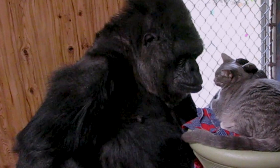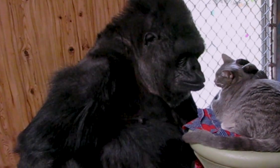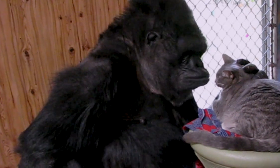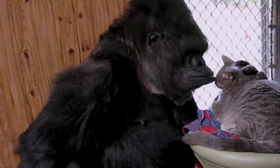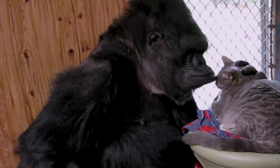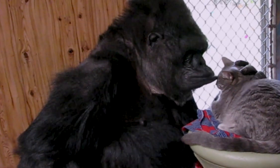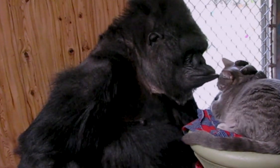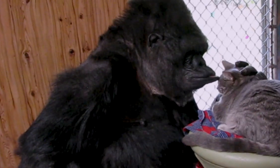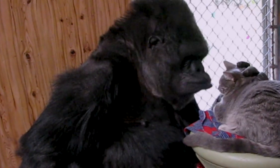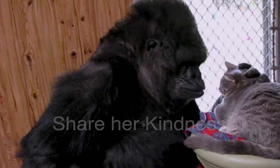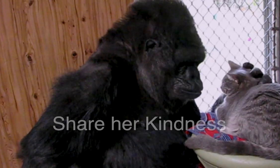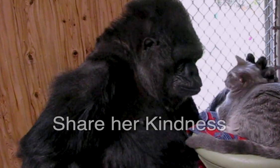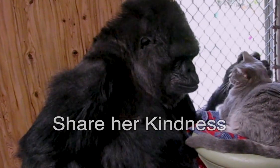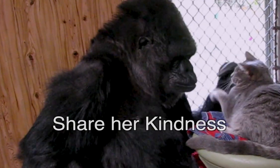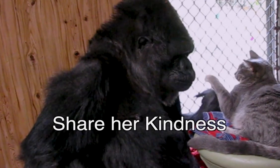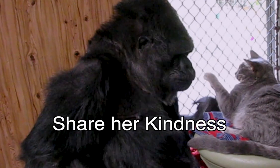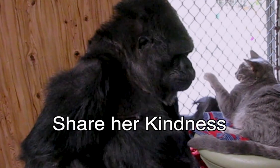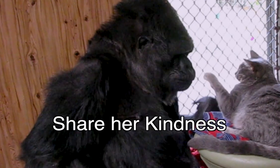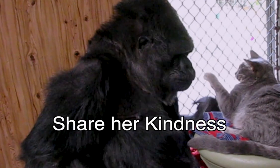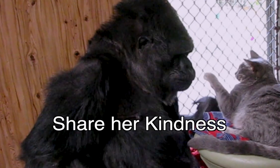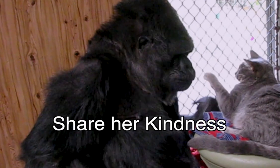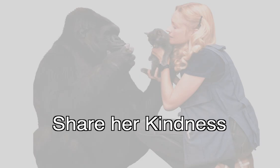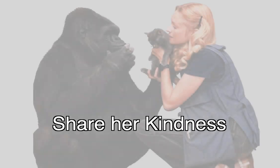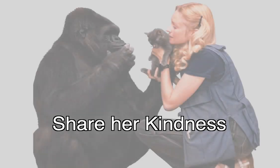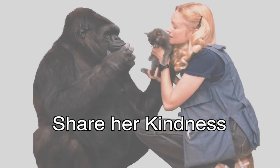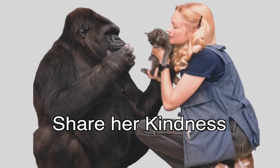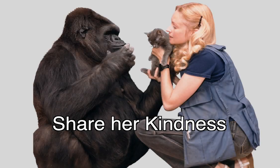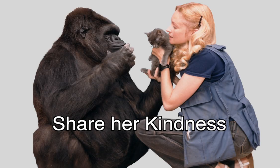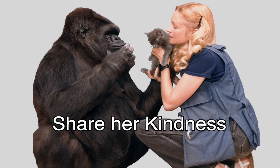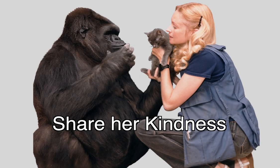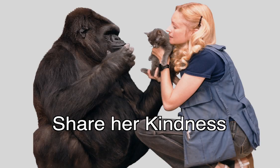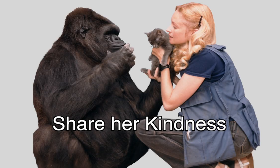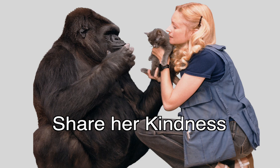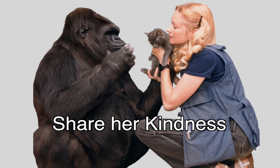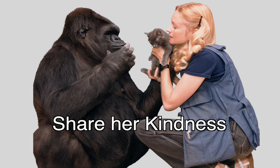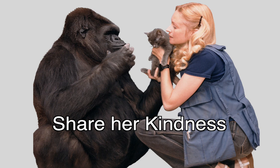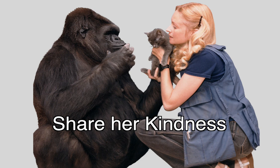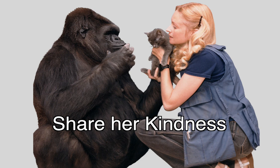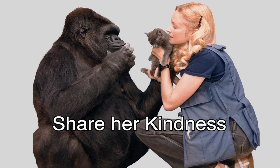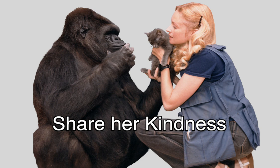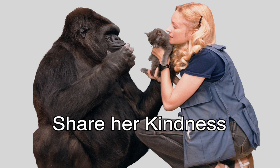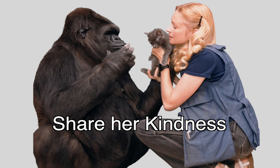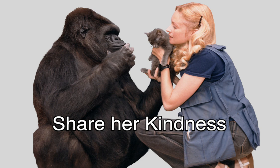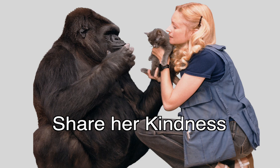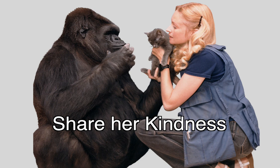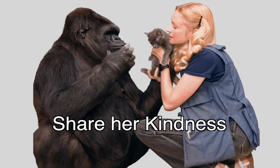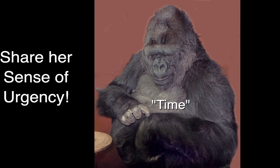tell people I was careful, but you know that it's a lie. I sold